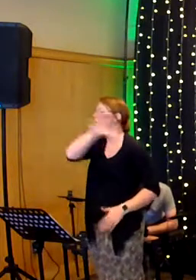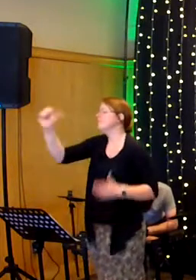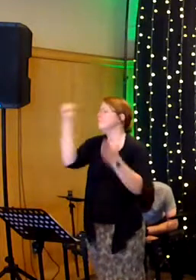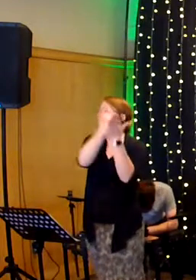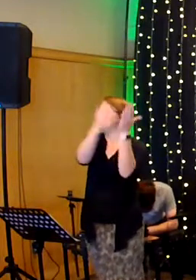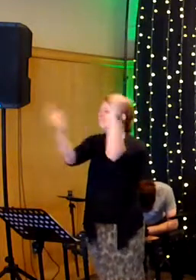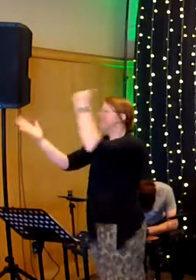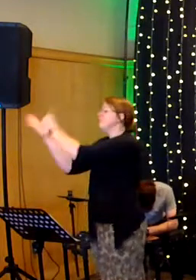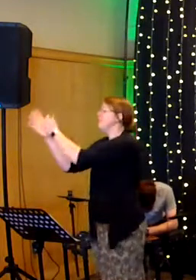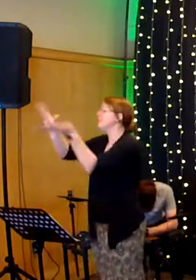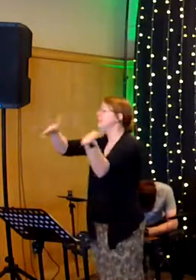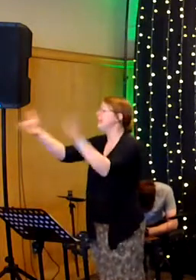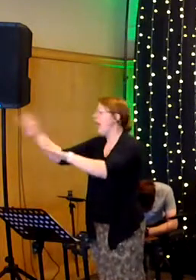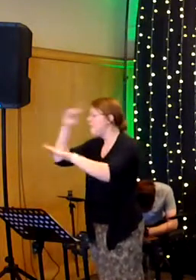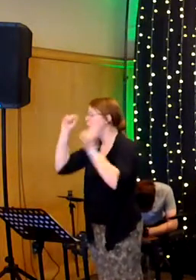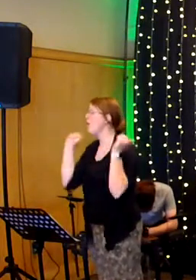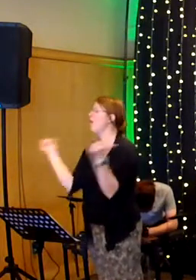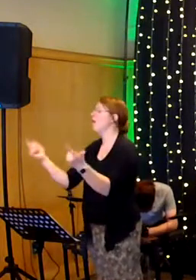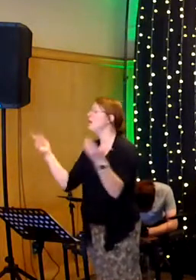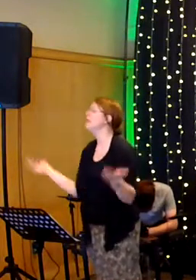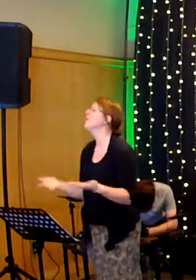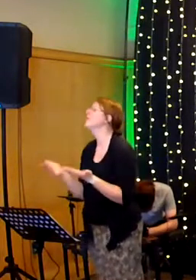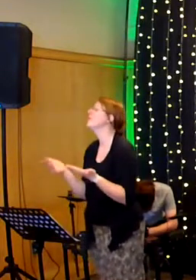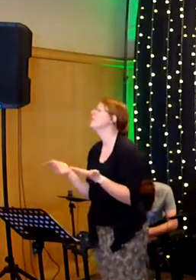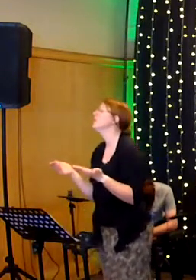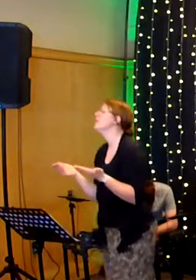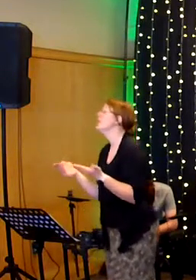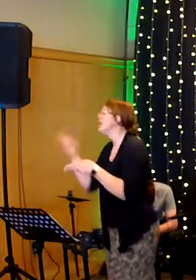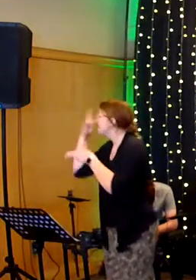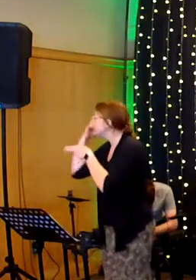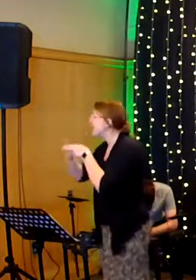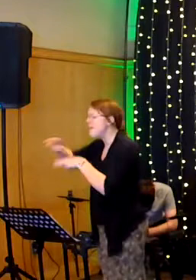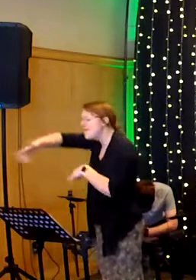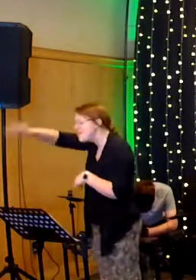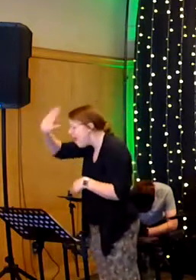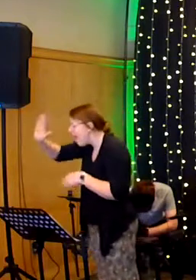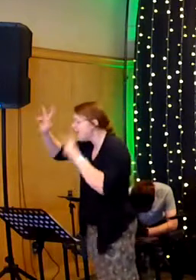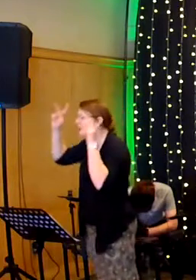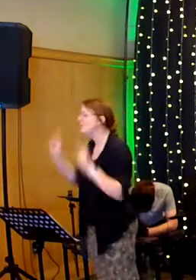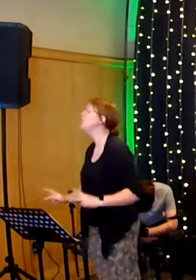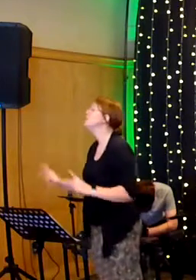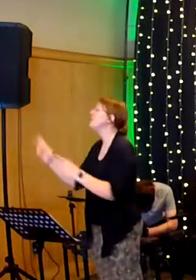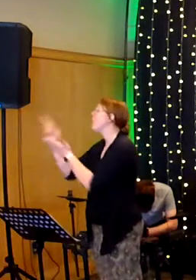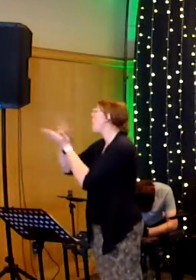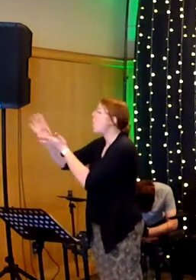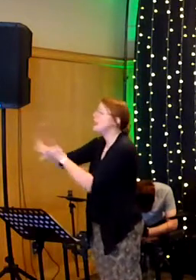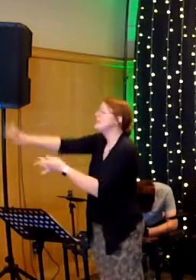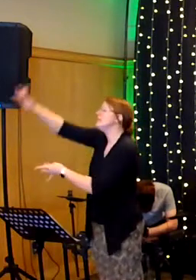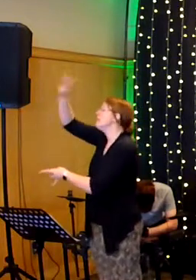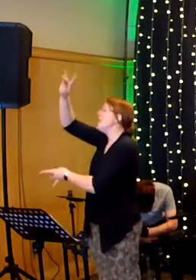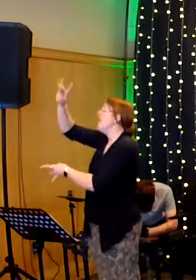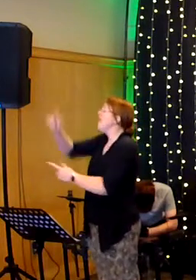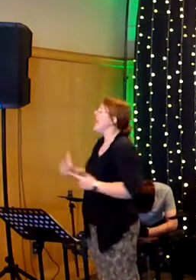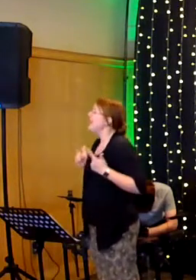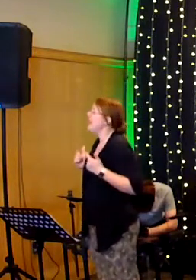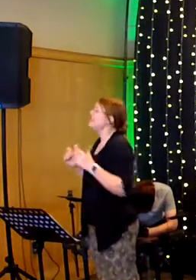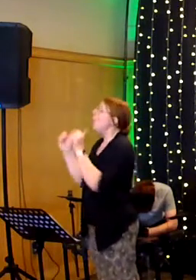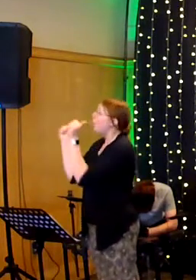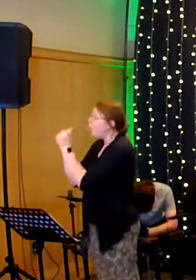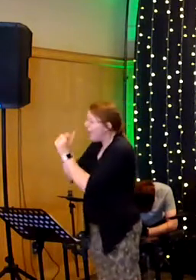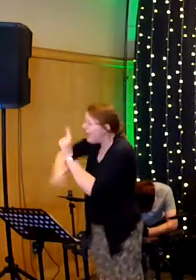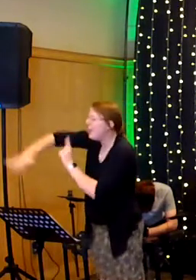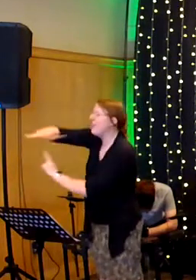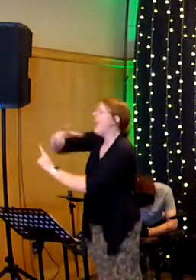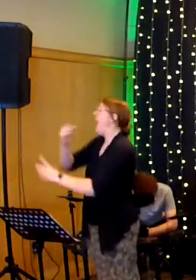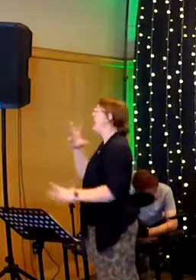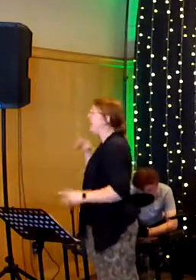cross for each and every one of us, in the name of God and the person of the Holy Spirit who lives with and in each one of us